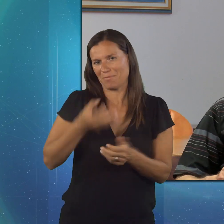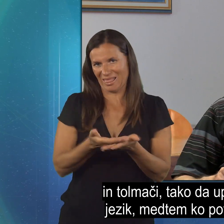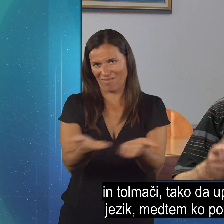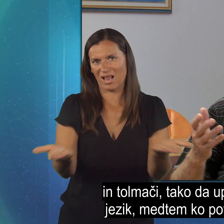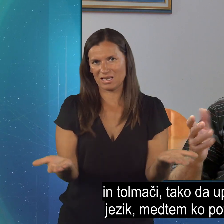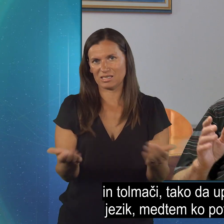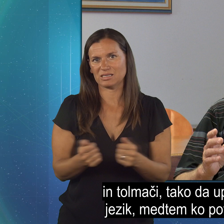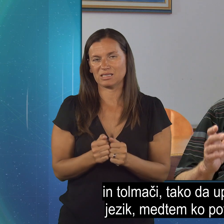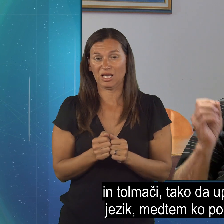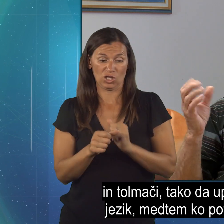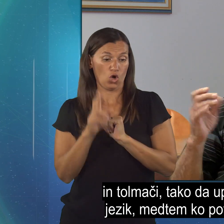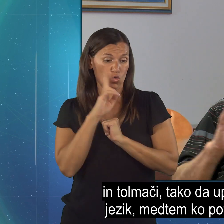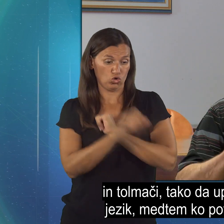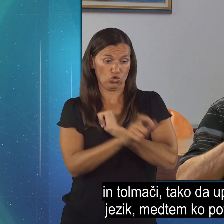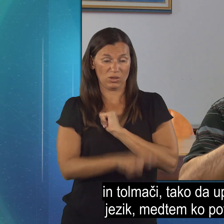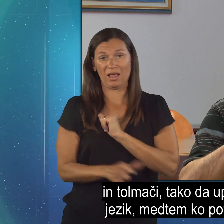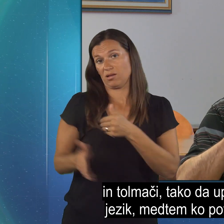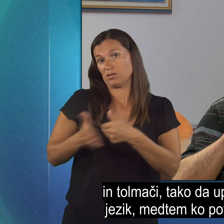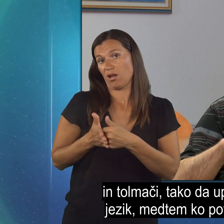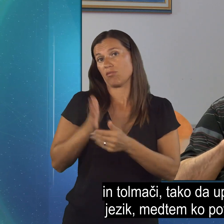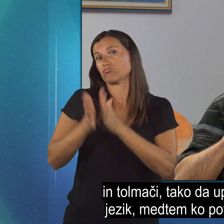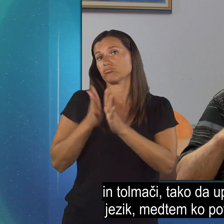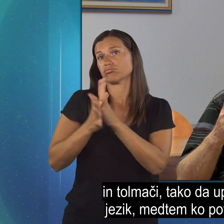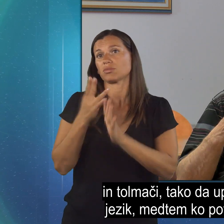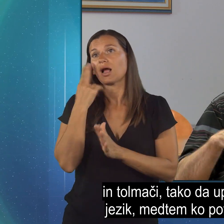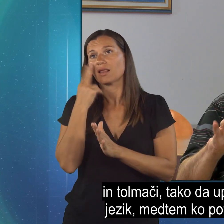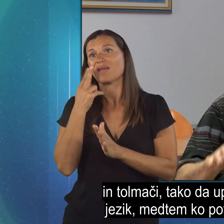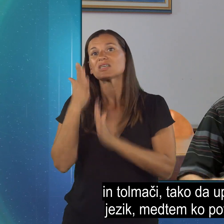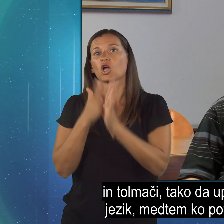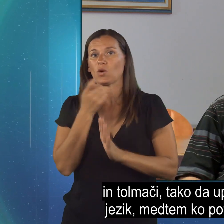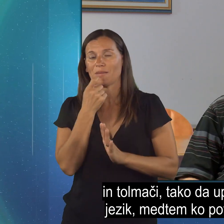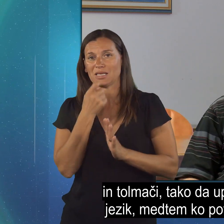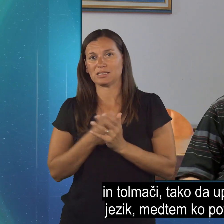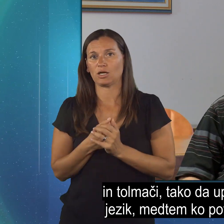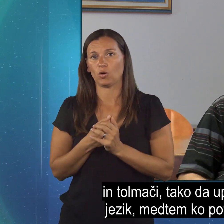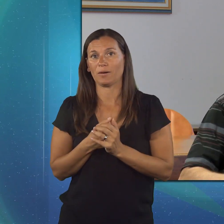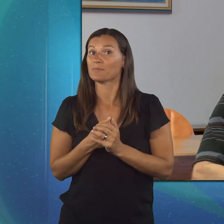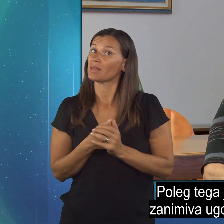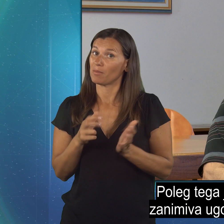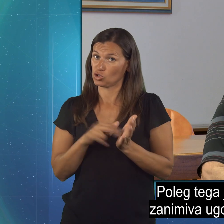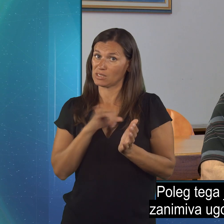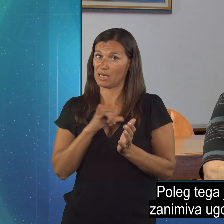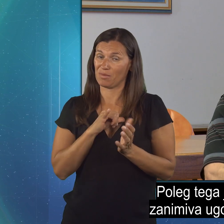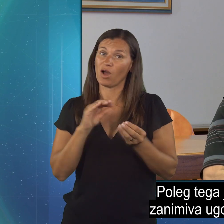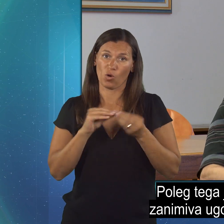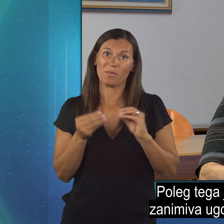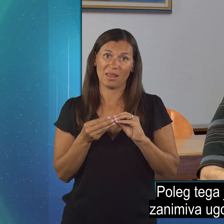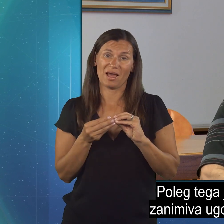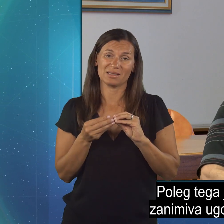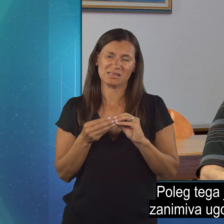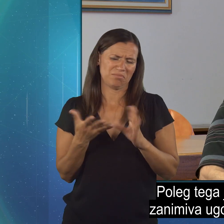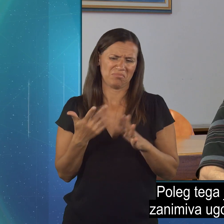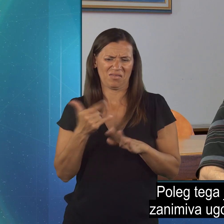teacher and interpret by using sign language and while the class is going on. An additional